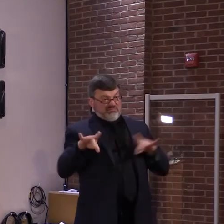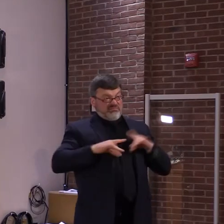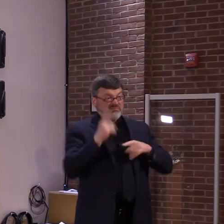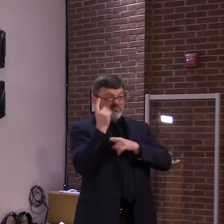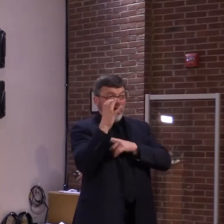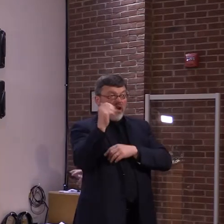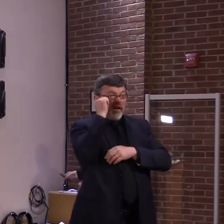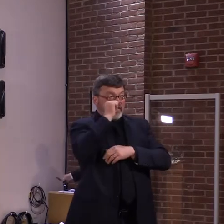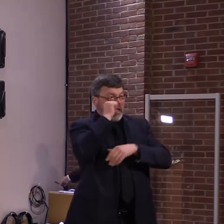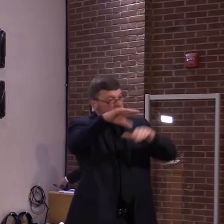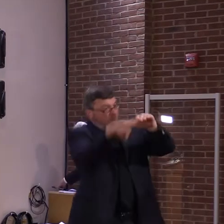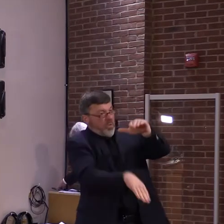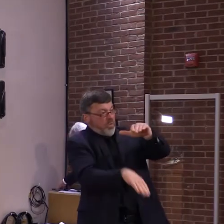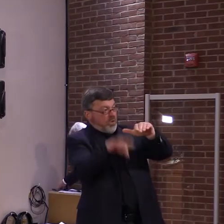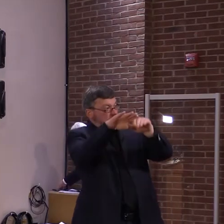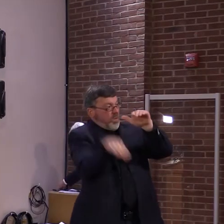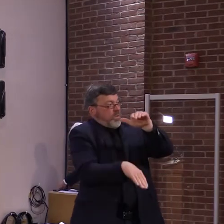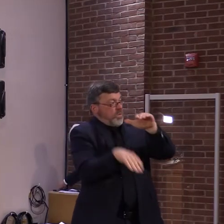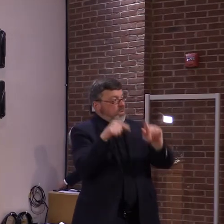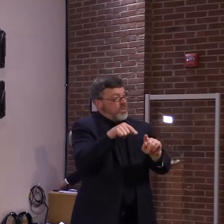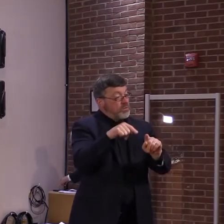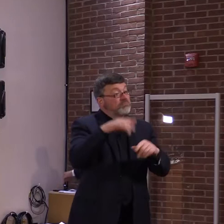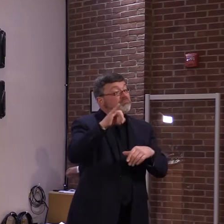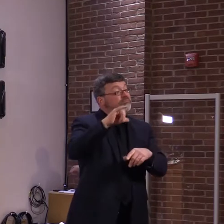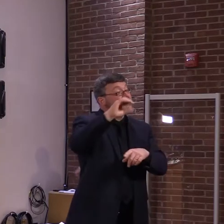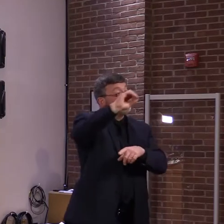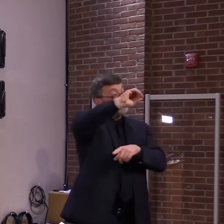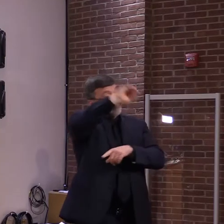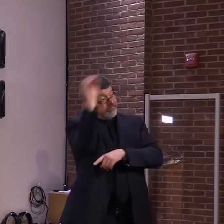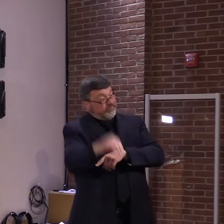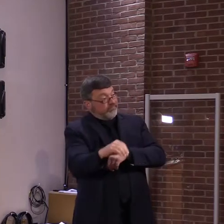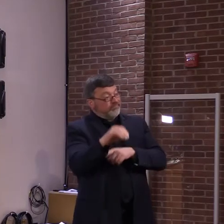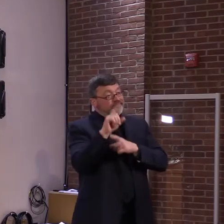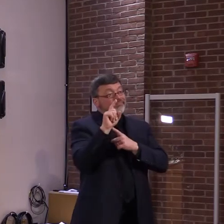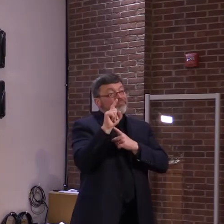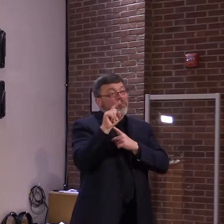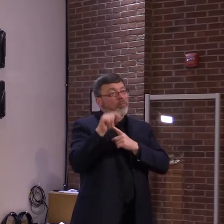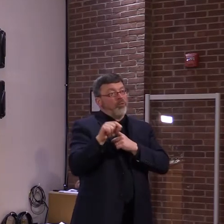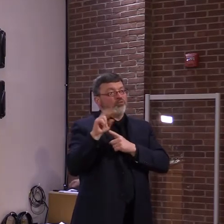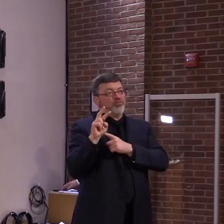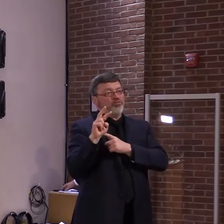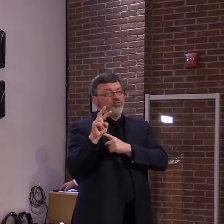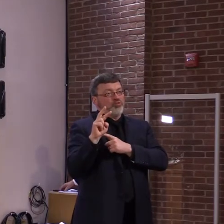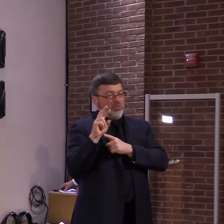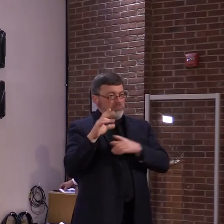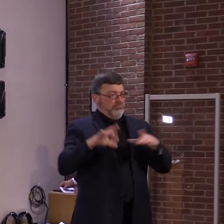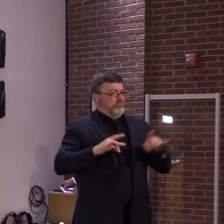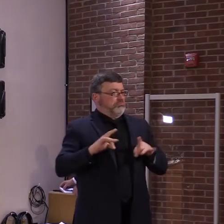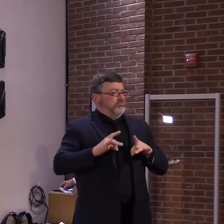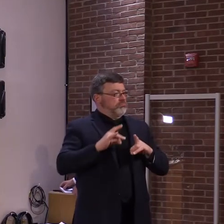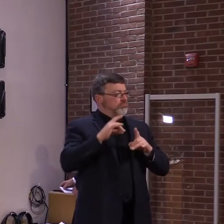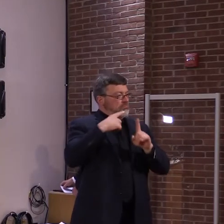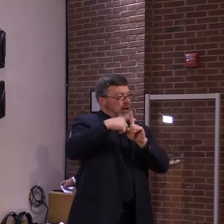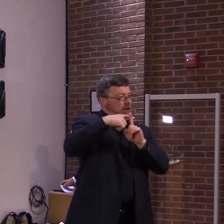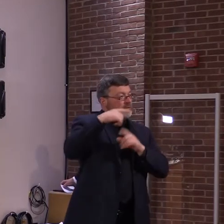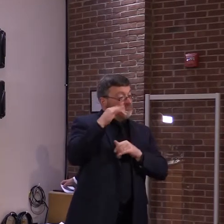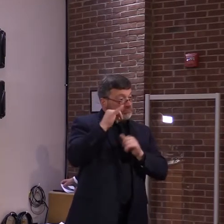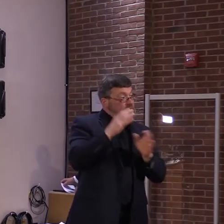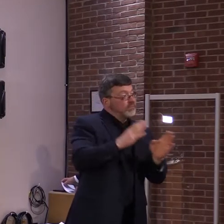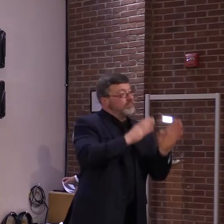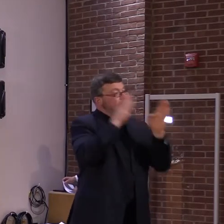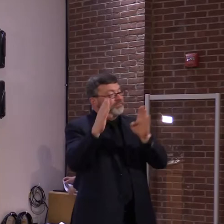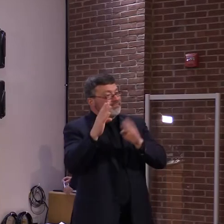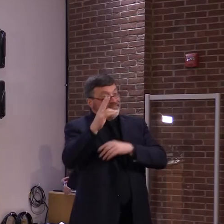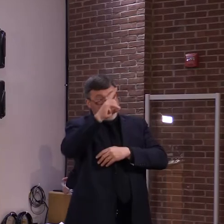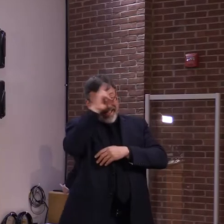Positivity rate, 1.2%. Hospitalizations remain in the teens at 17 today,